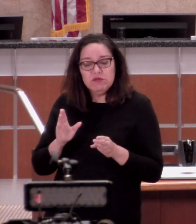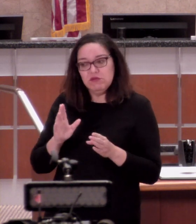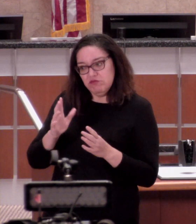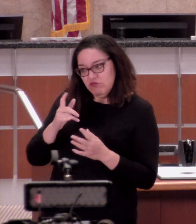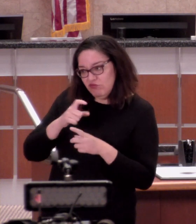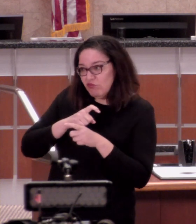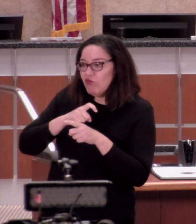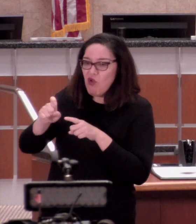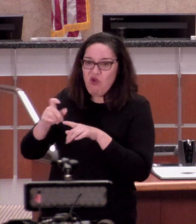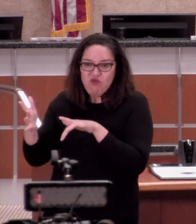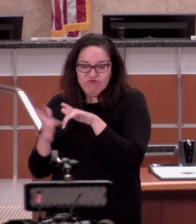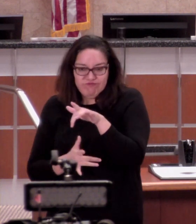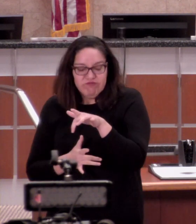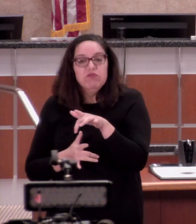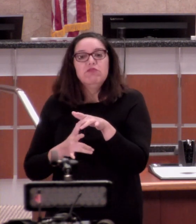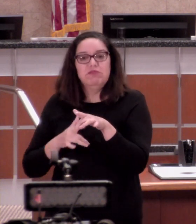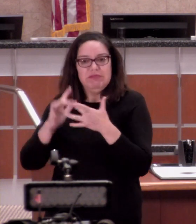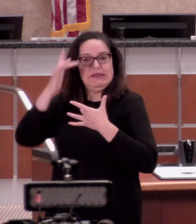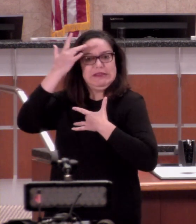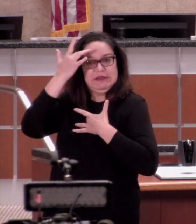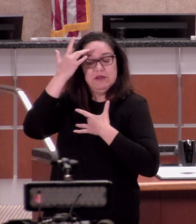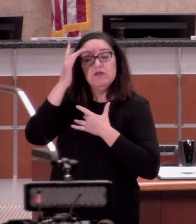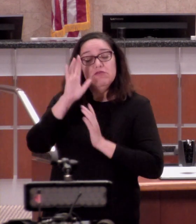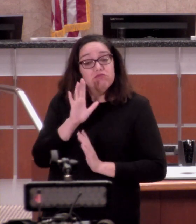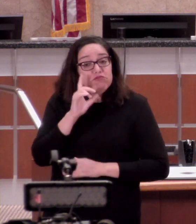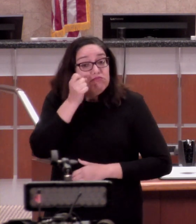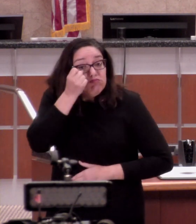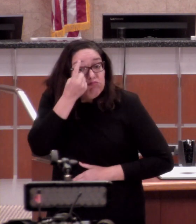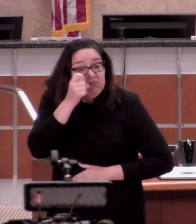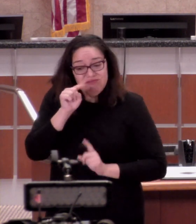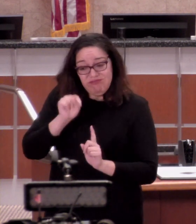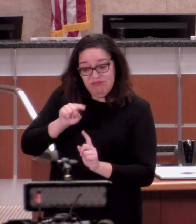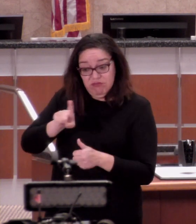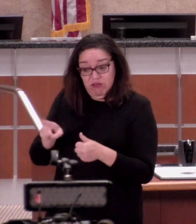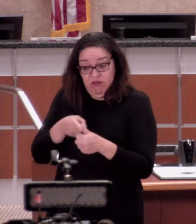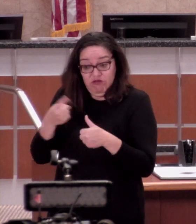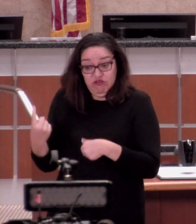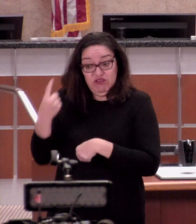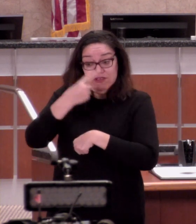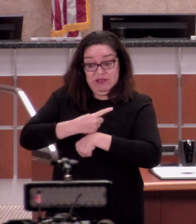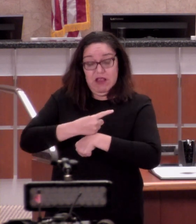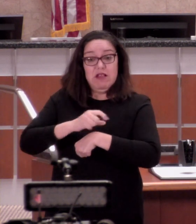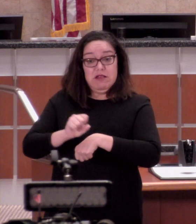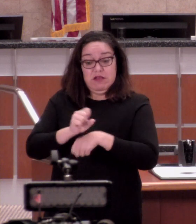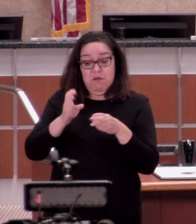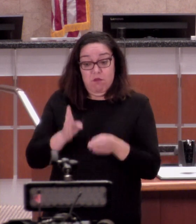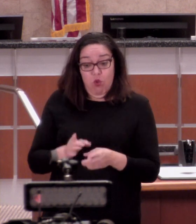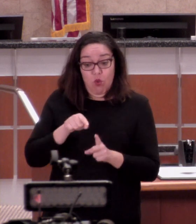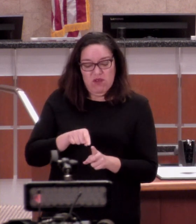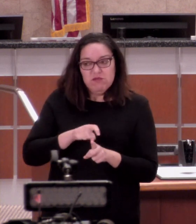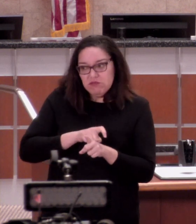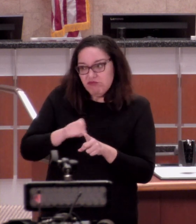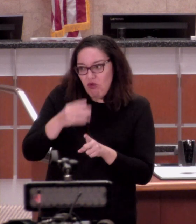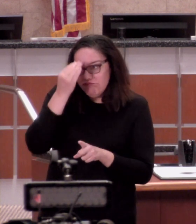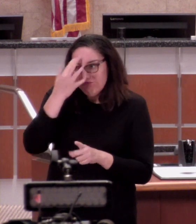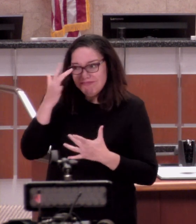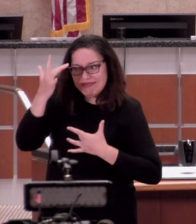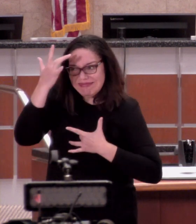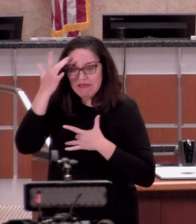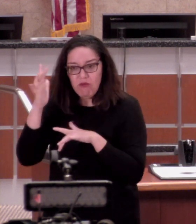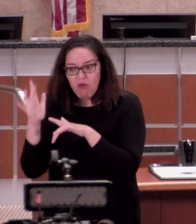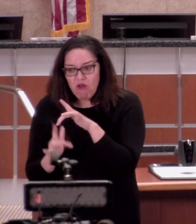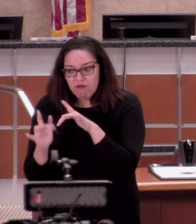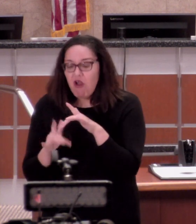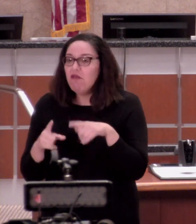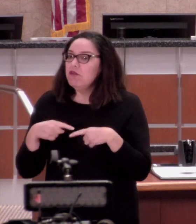noted that after this initial day of employees calling in sick, we emphasize to all